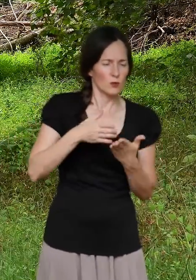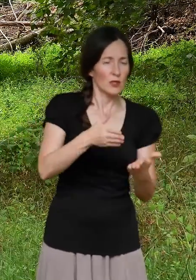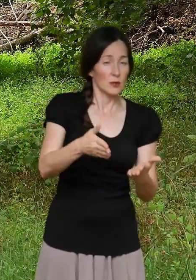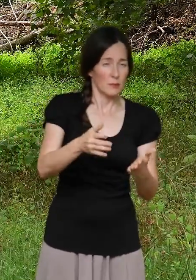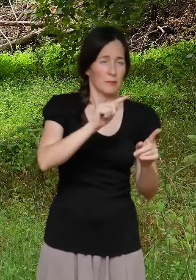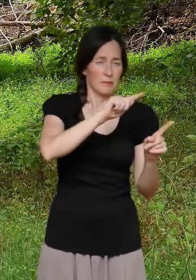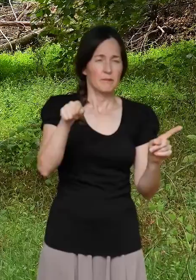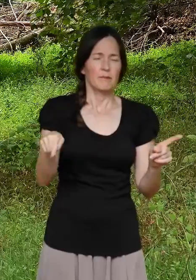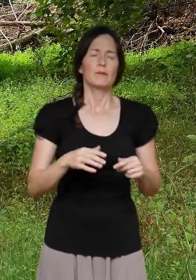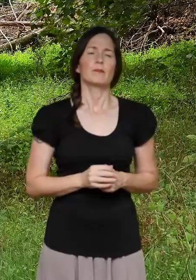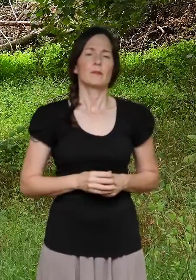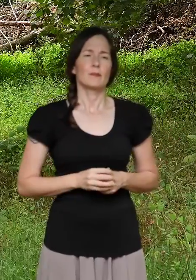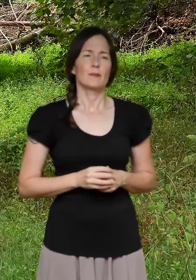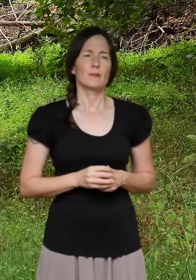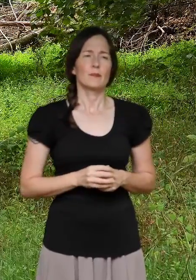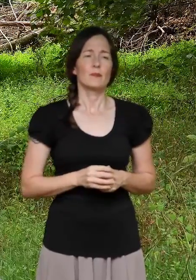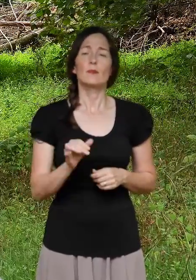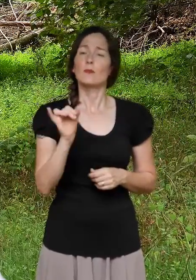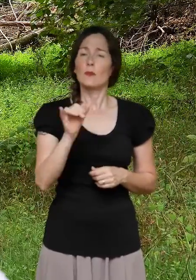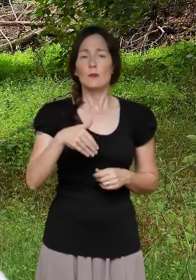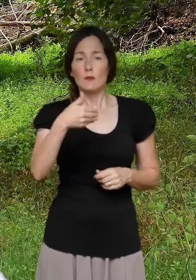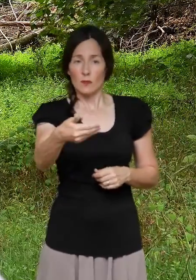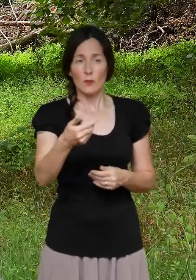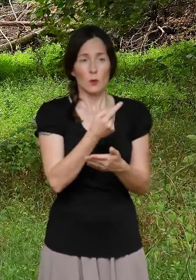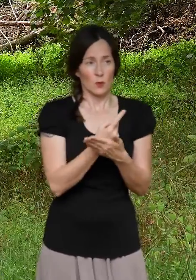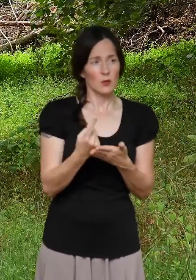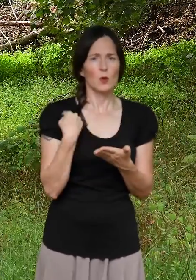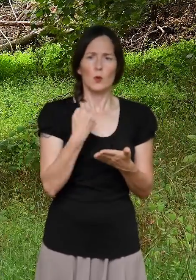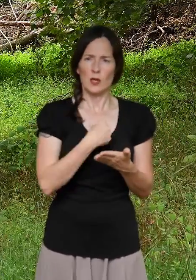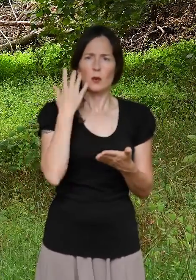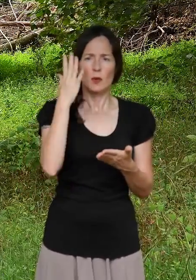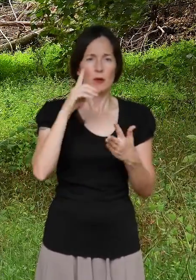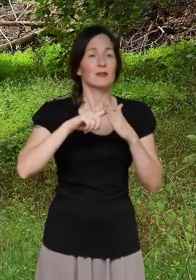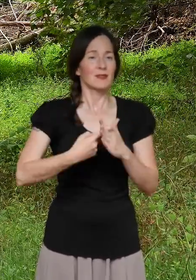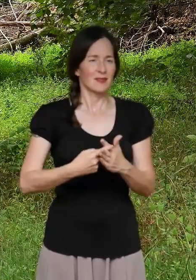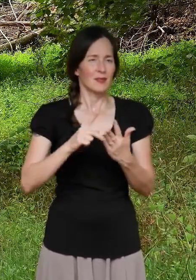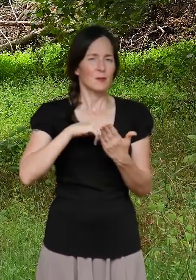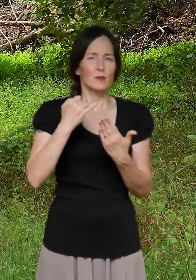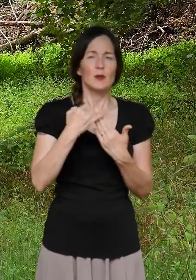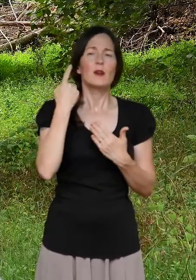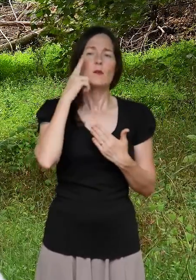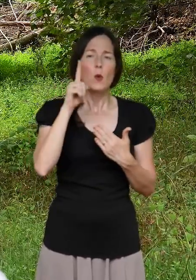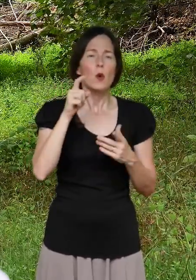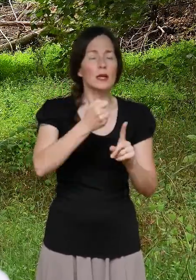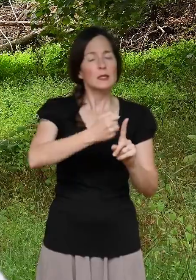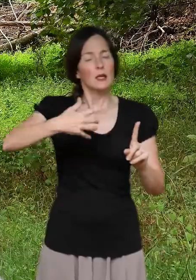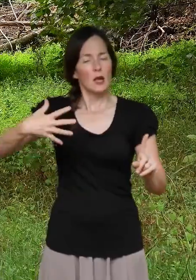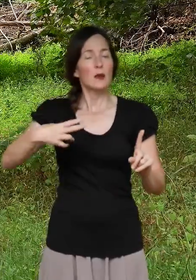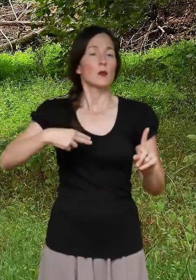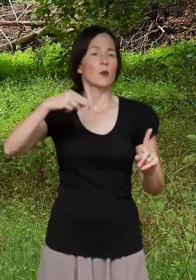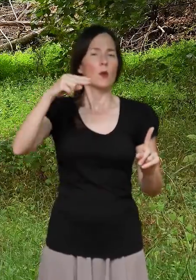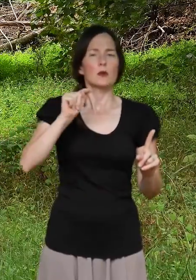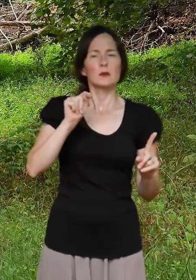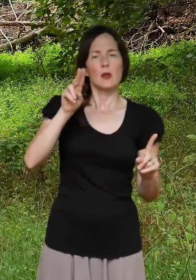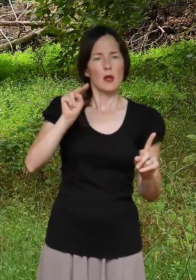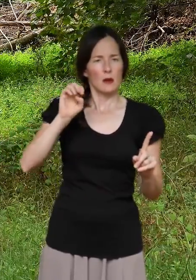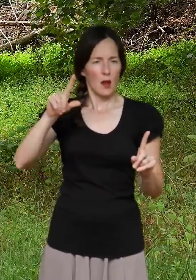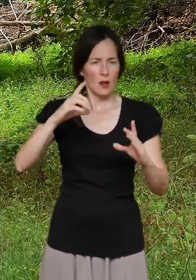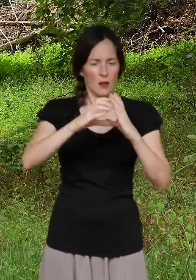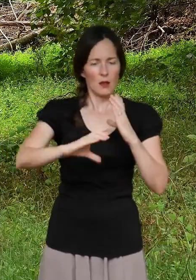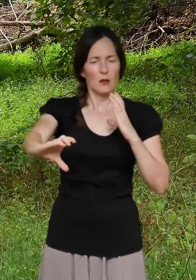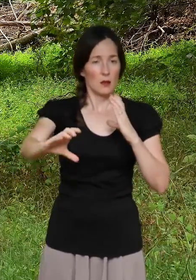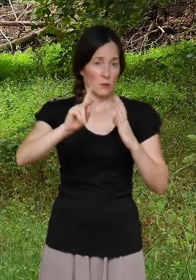We'll be working to renovate the 6 county-owned buildings that are preserved under the Safe and Sound plan, including removing portions